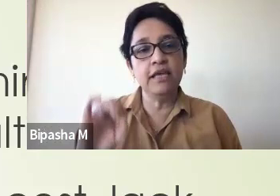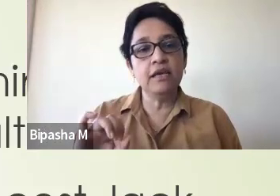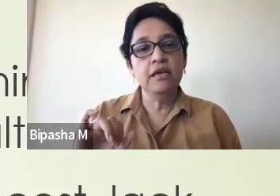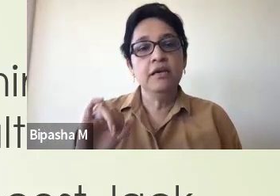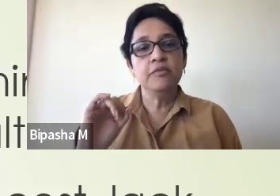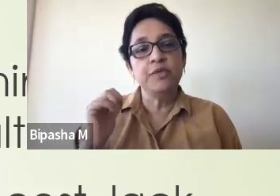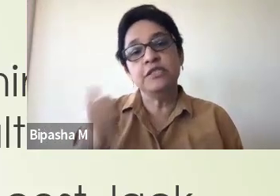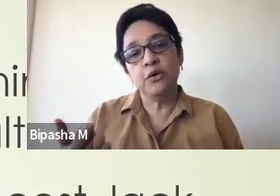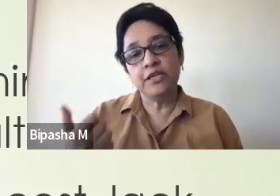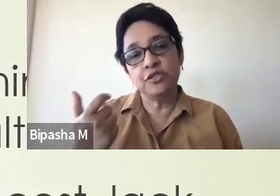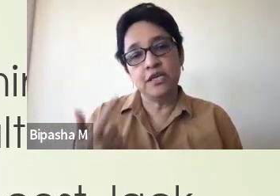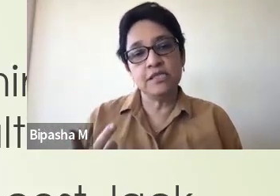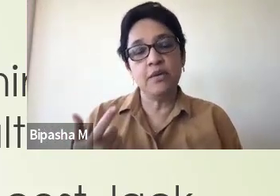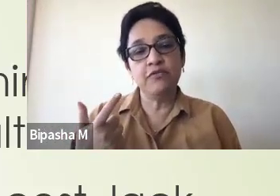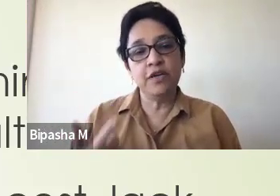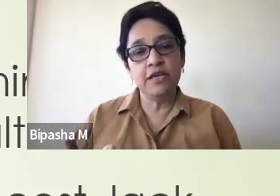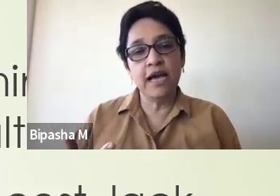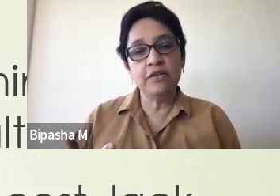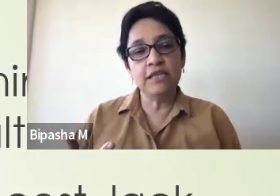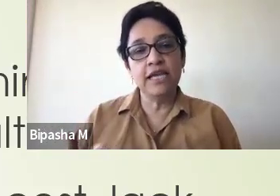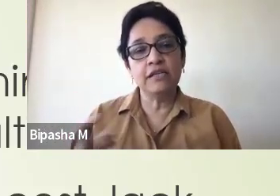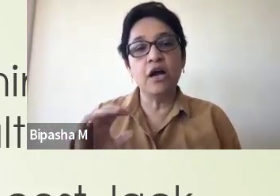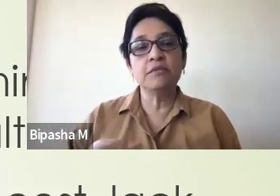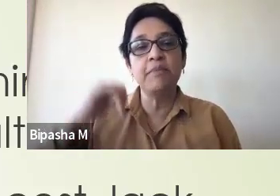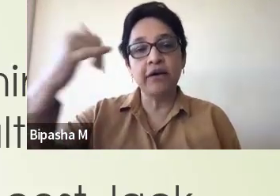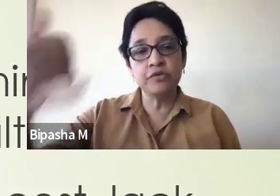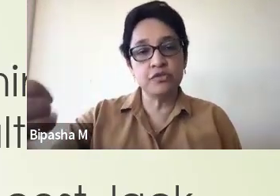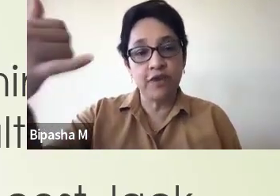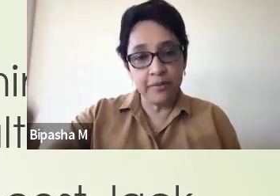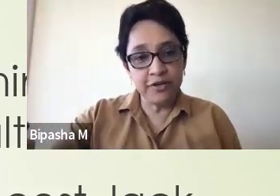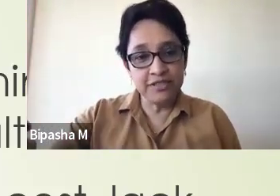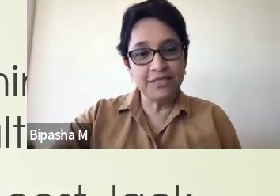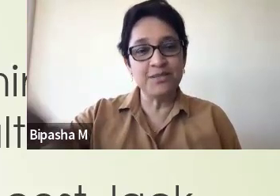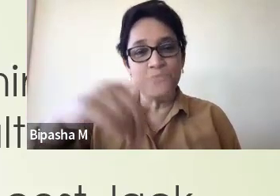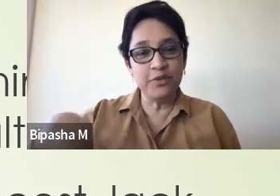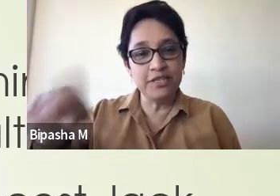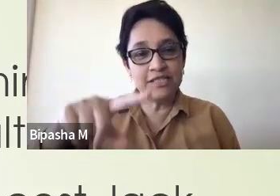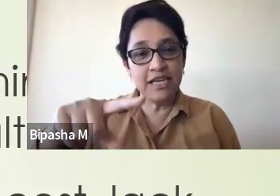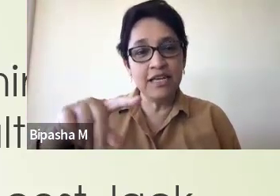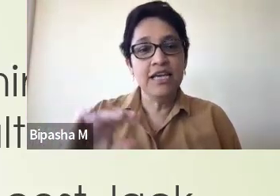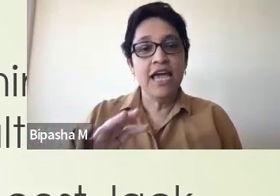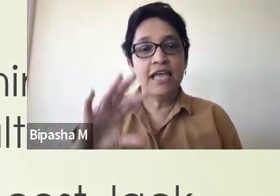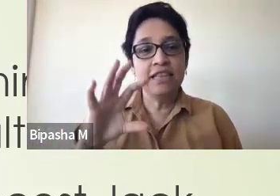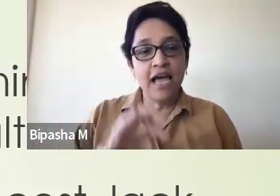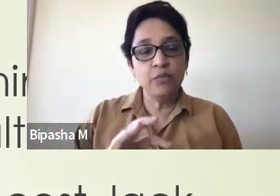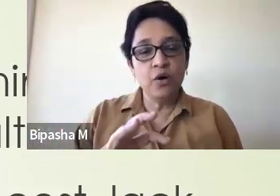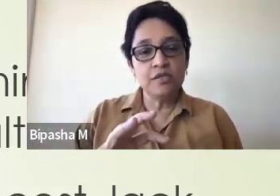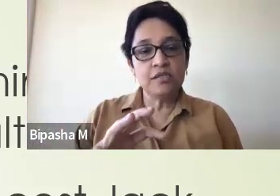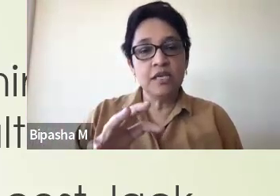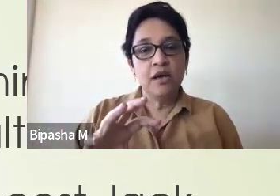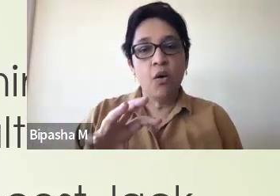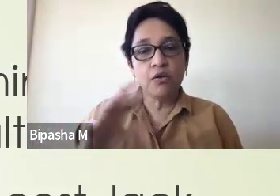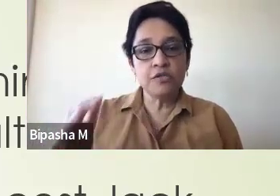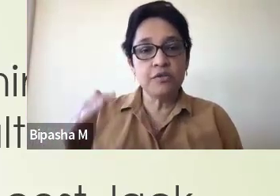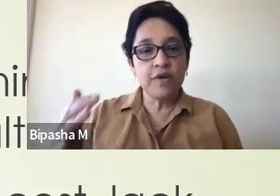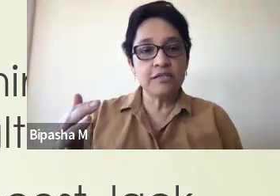And I think between DOH and HCA, we figured out that they had gotten bounced to Vibrant instead of within state. And that